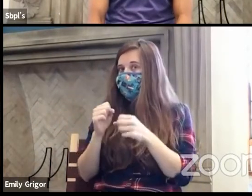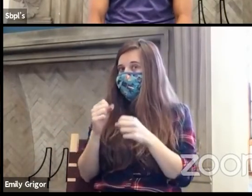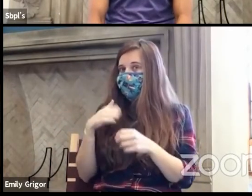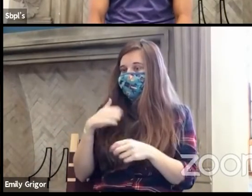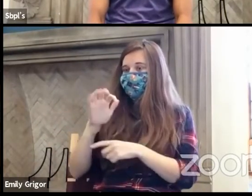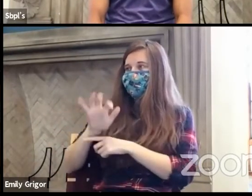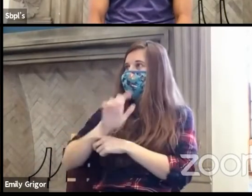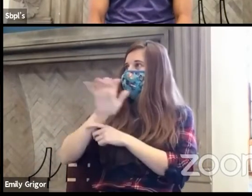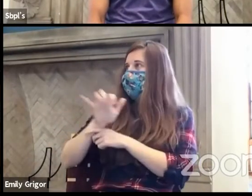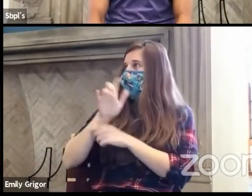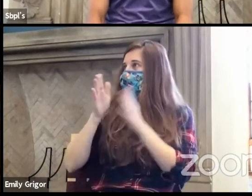I'm a cashier.